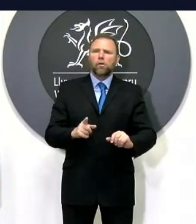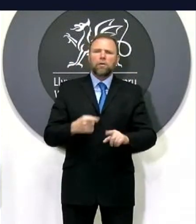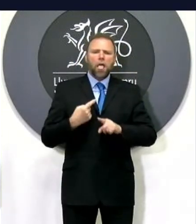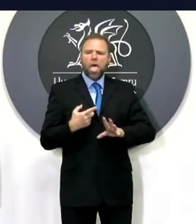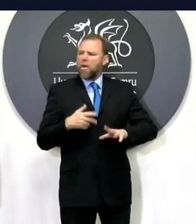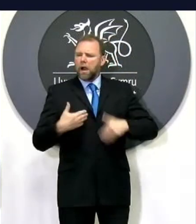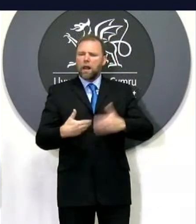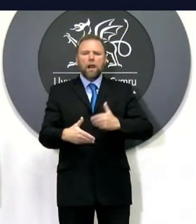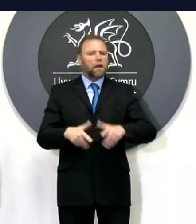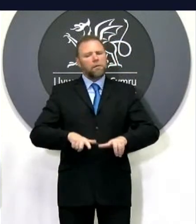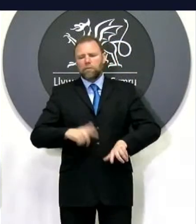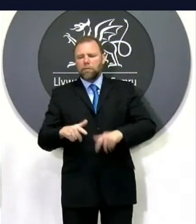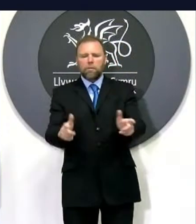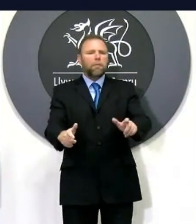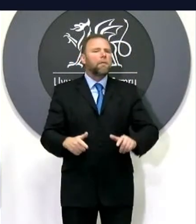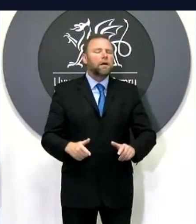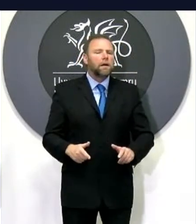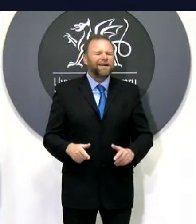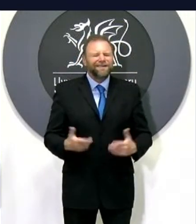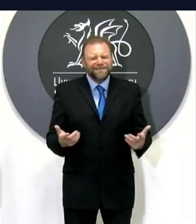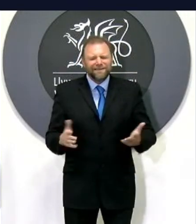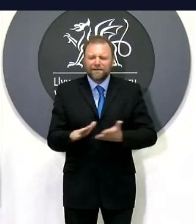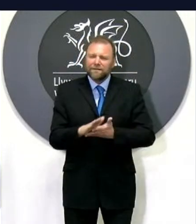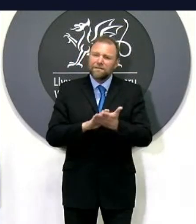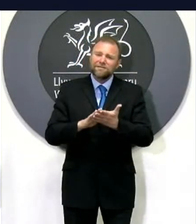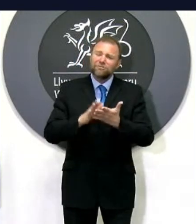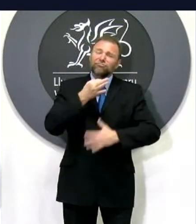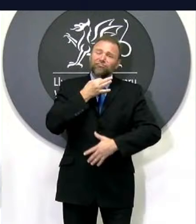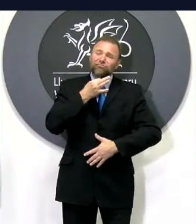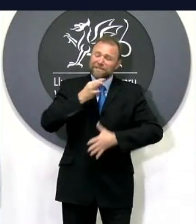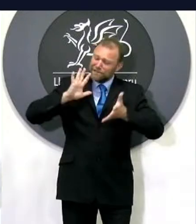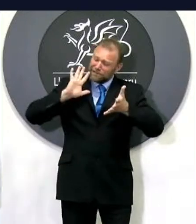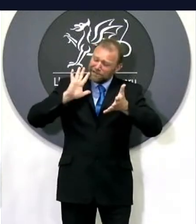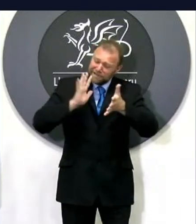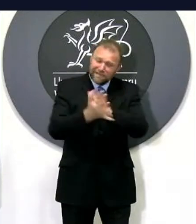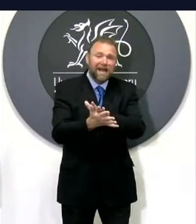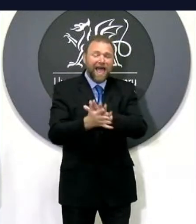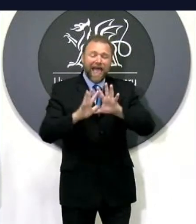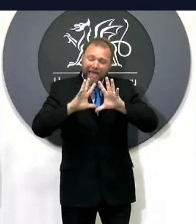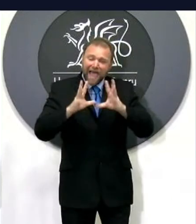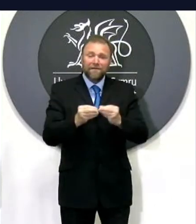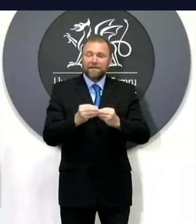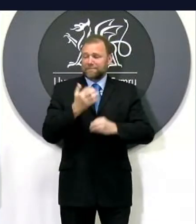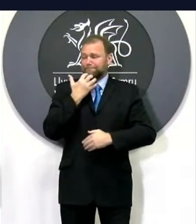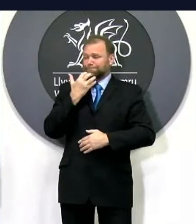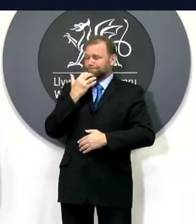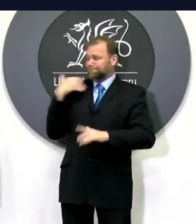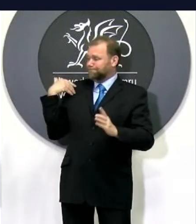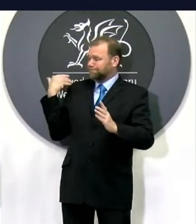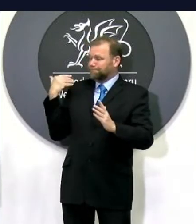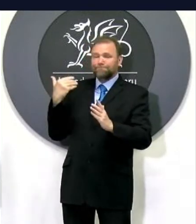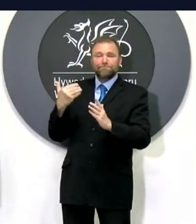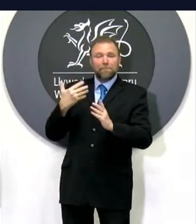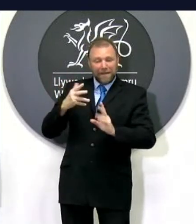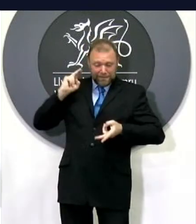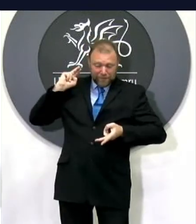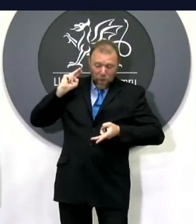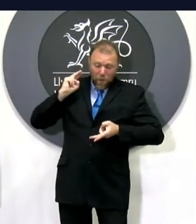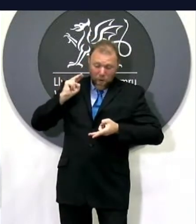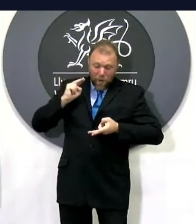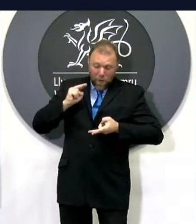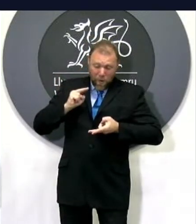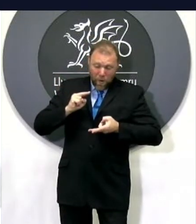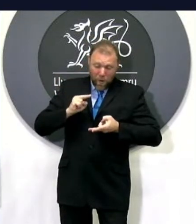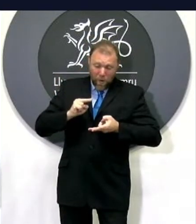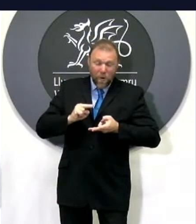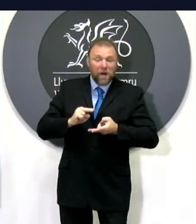fences in a way that could put at risk everything that we have so painfully put together over the week